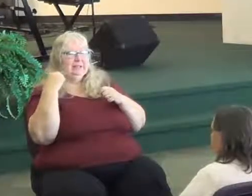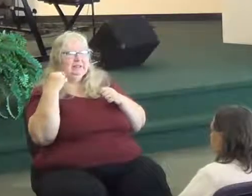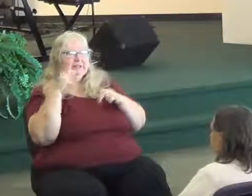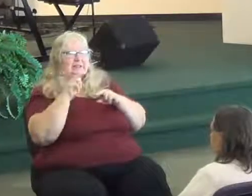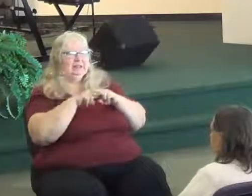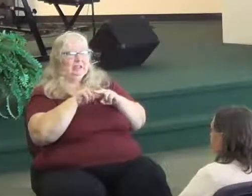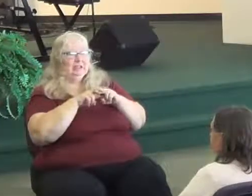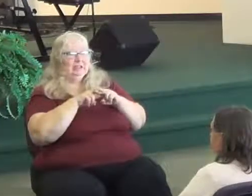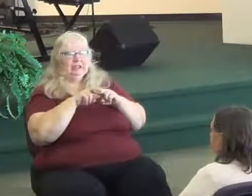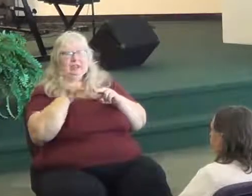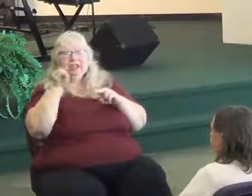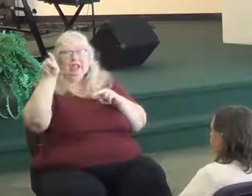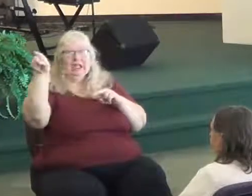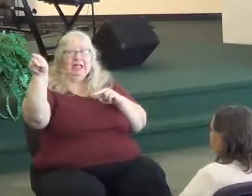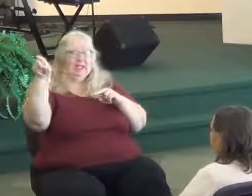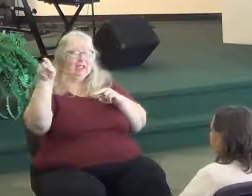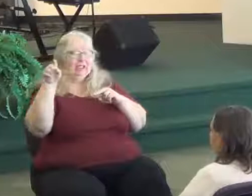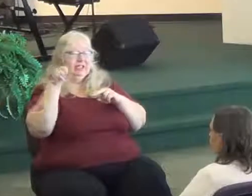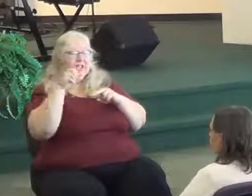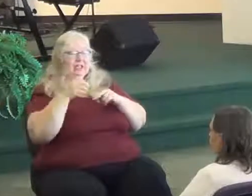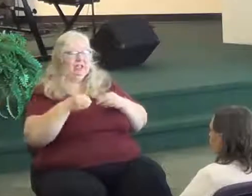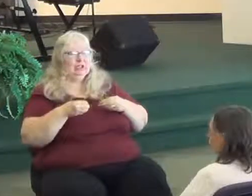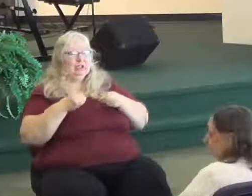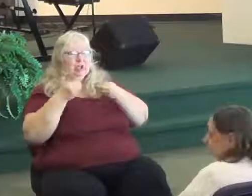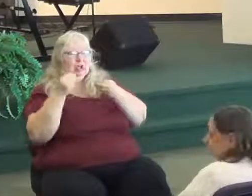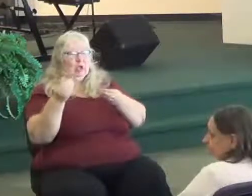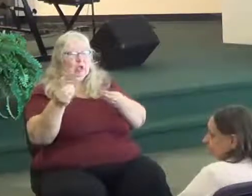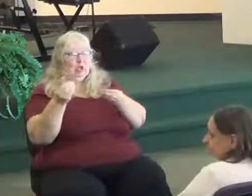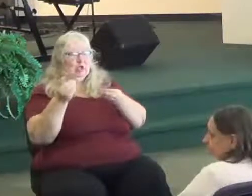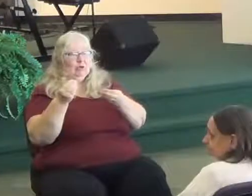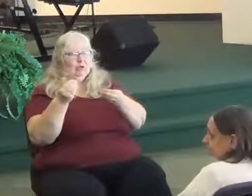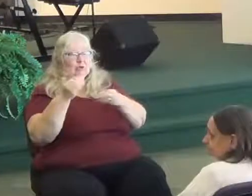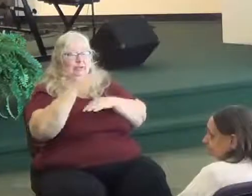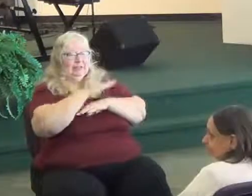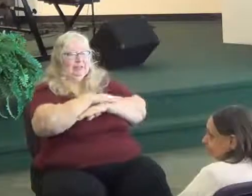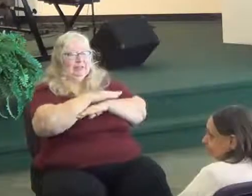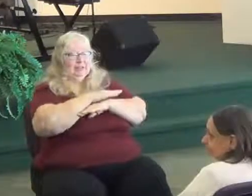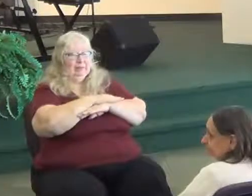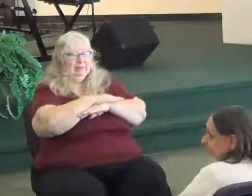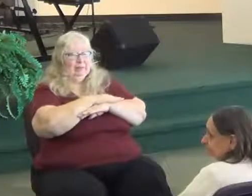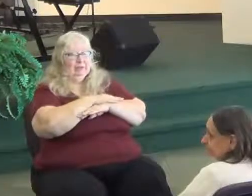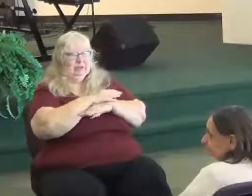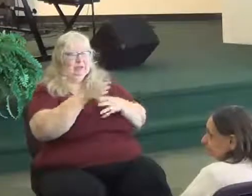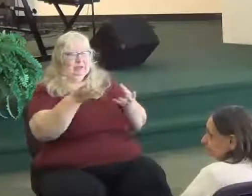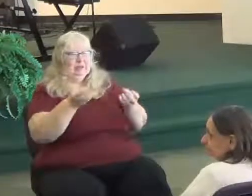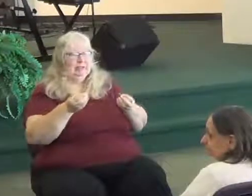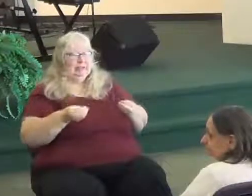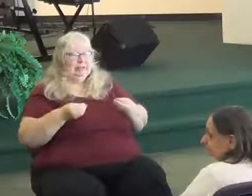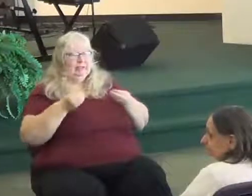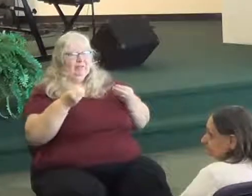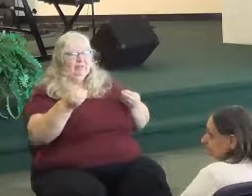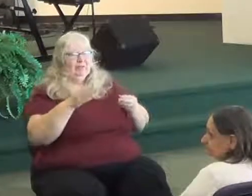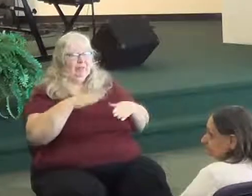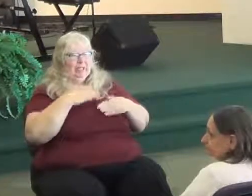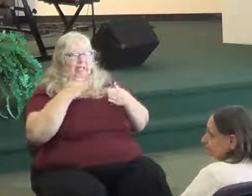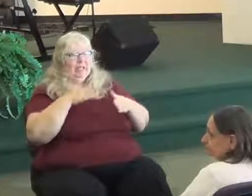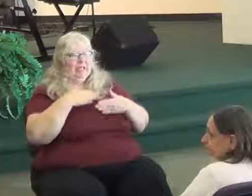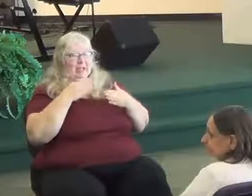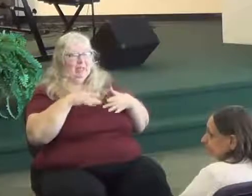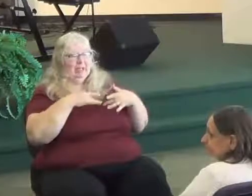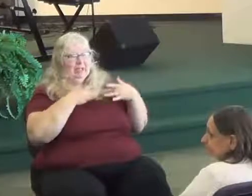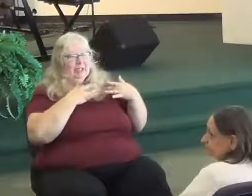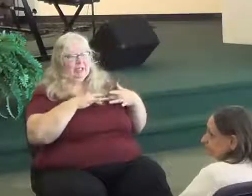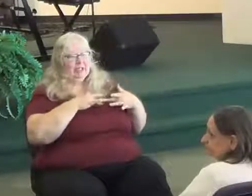foyer, and we want you to give with a cheerful heart. I've got scripture here I want to get us opened up with